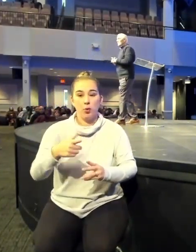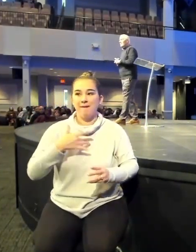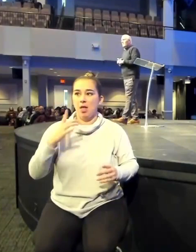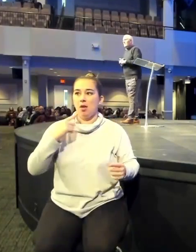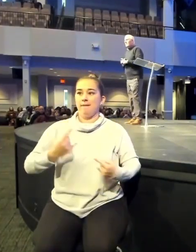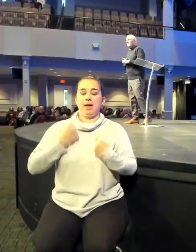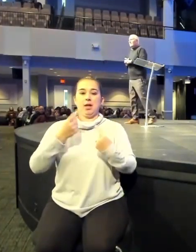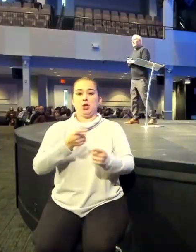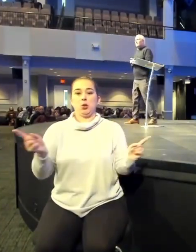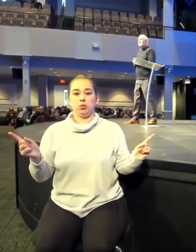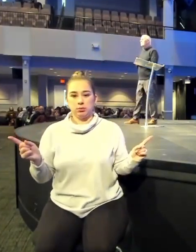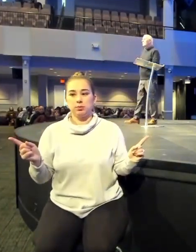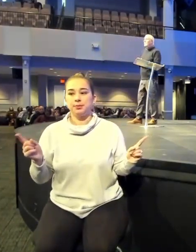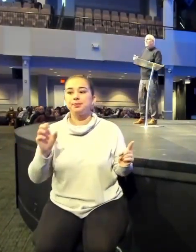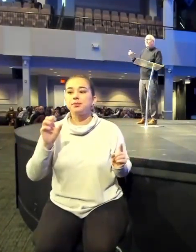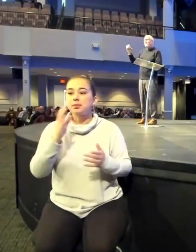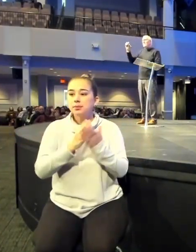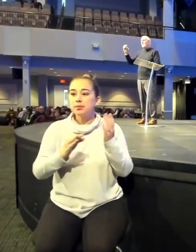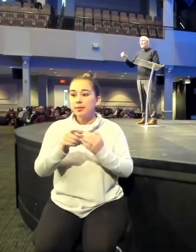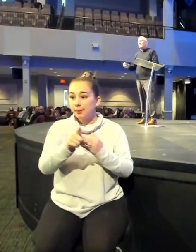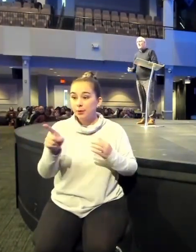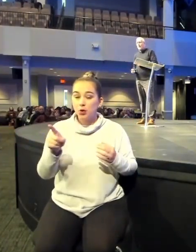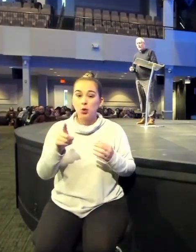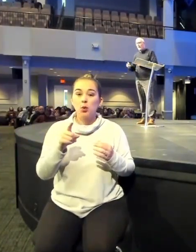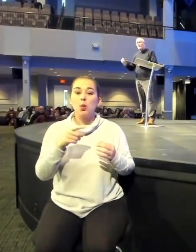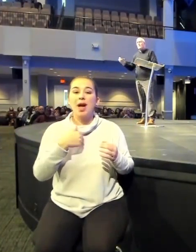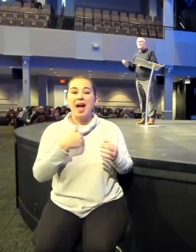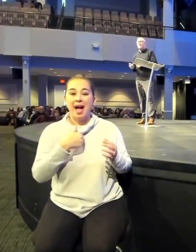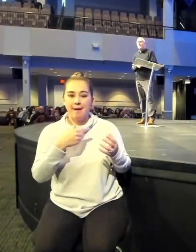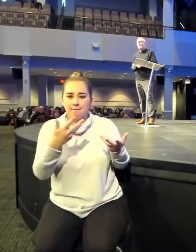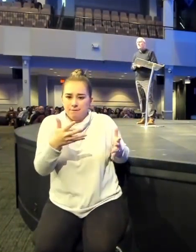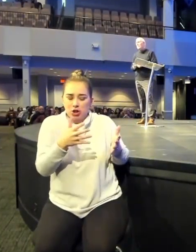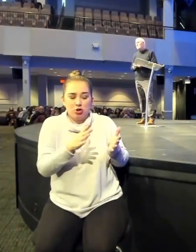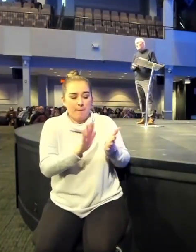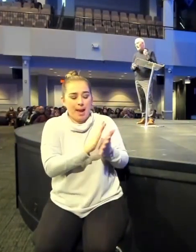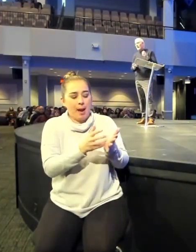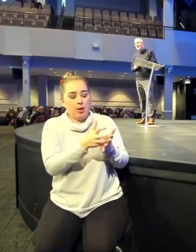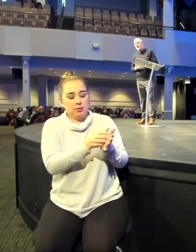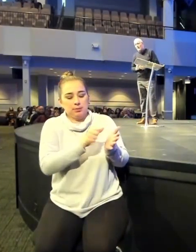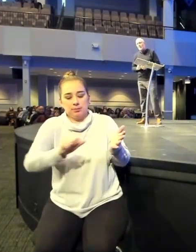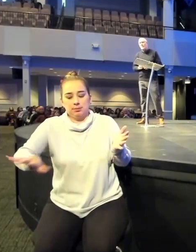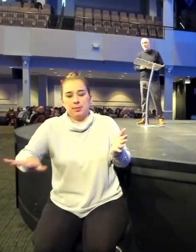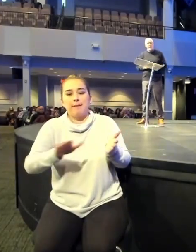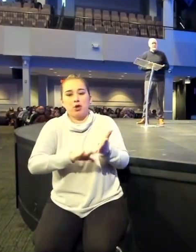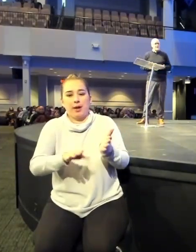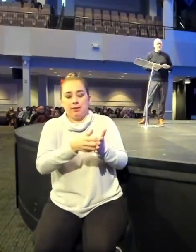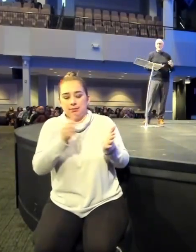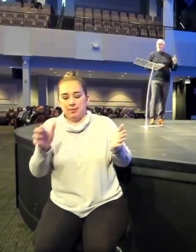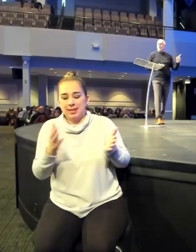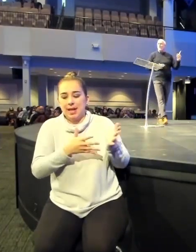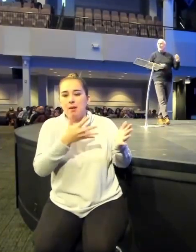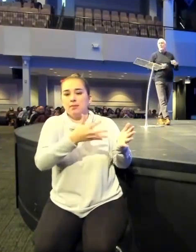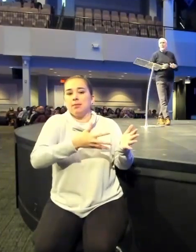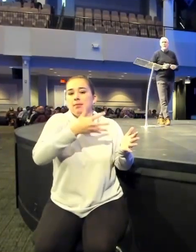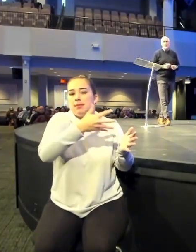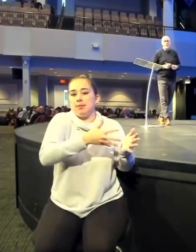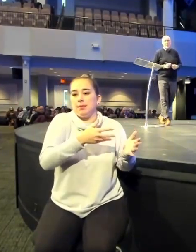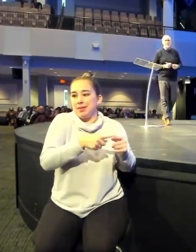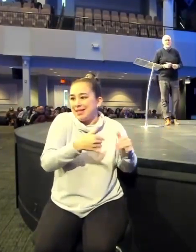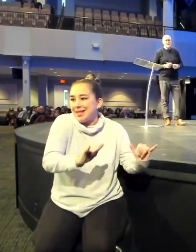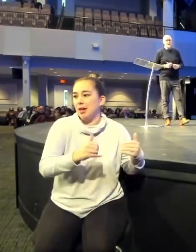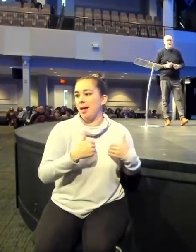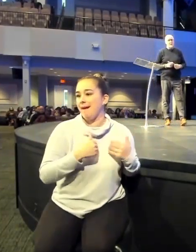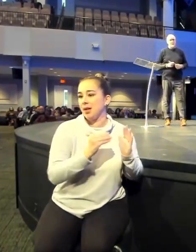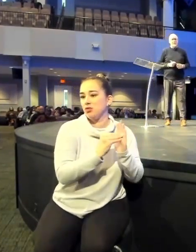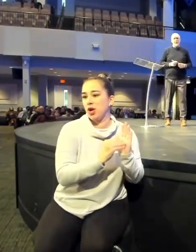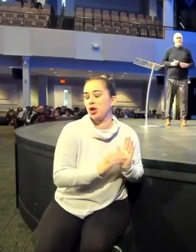you. Some of you pulled a few of those pages out and forgiven some people. Some of you still have a number of pages, but you're still keeping a record of